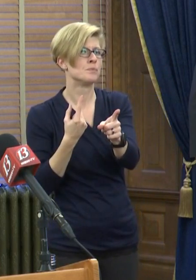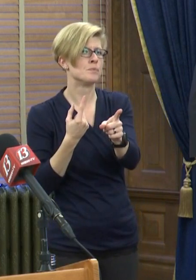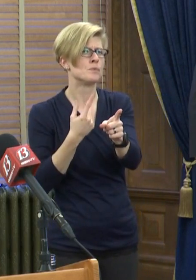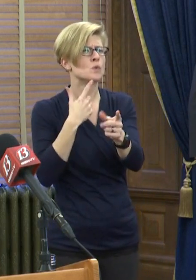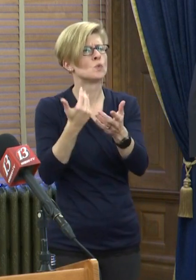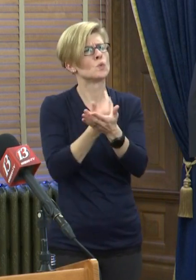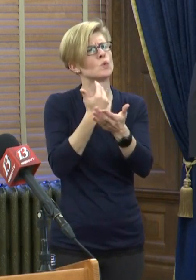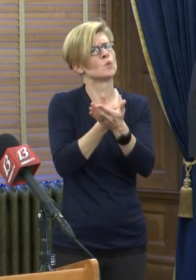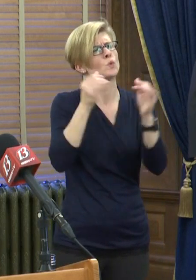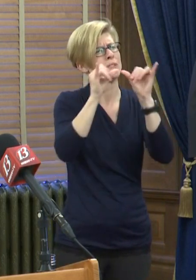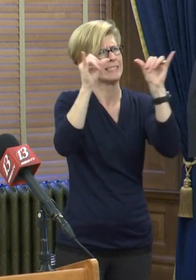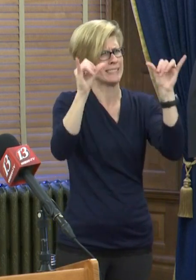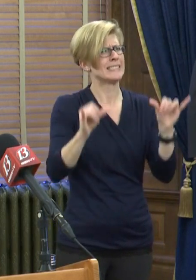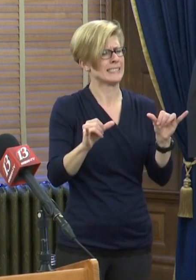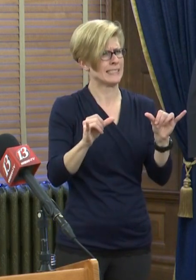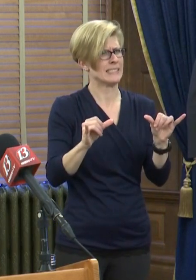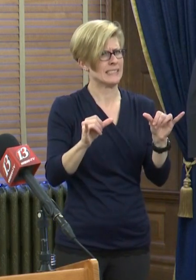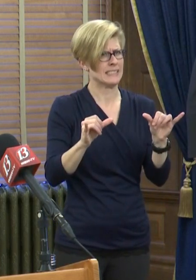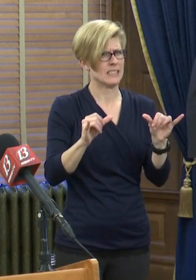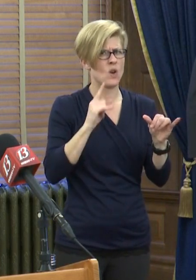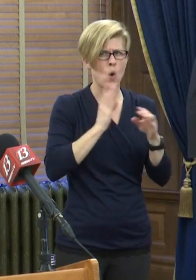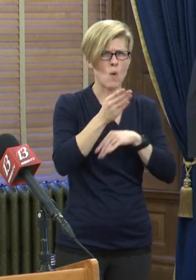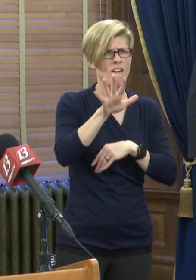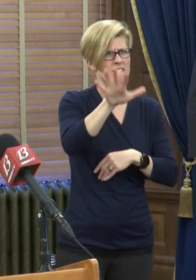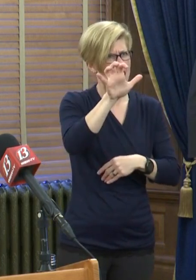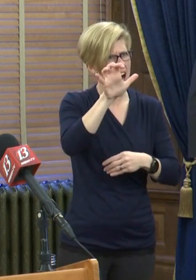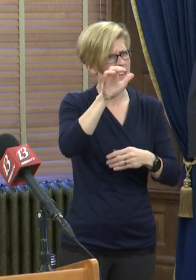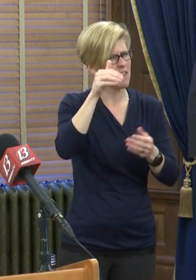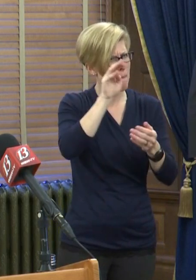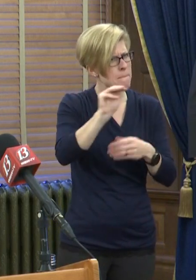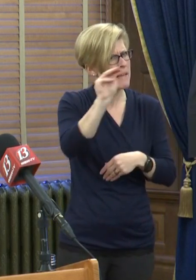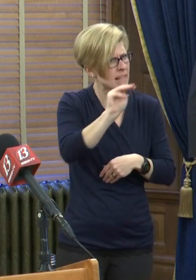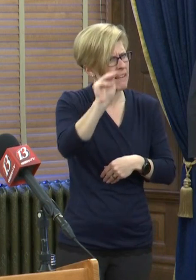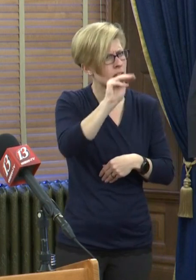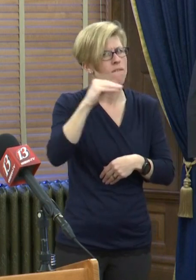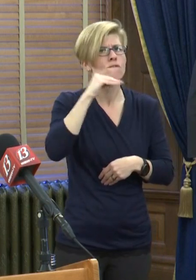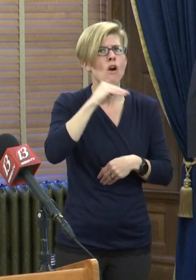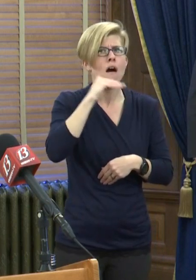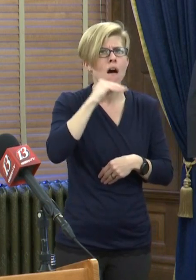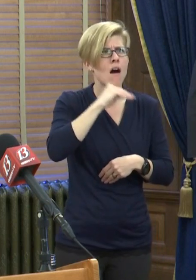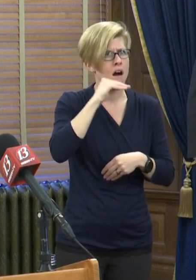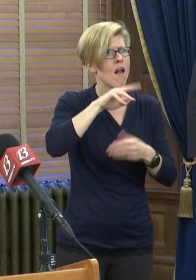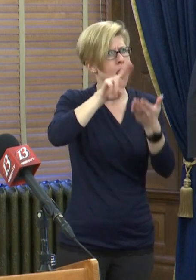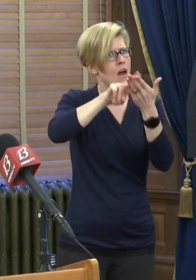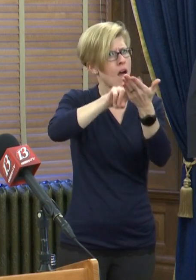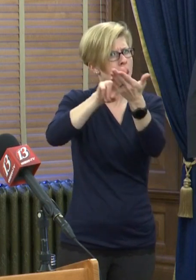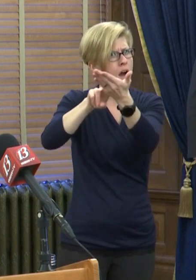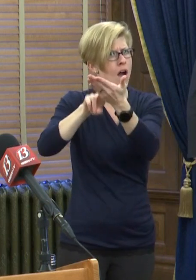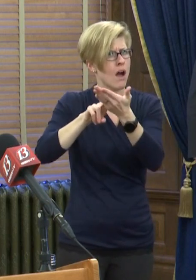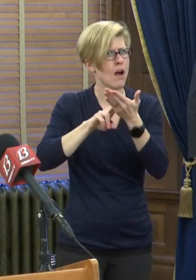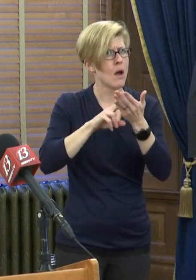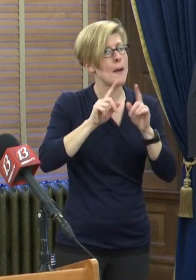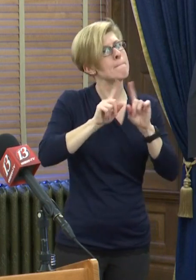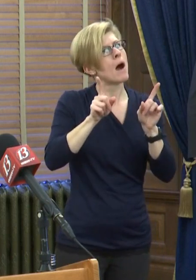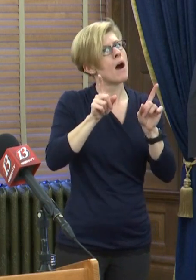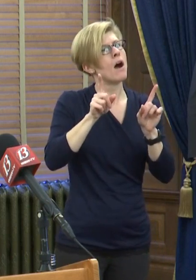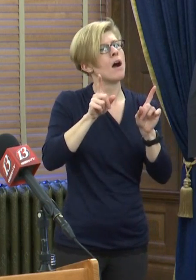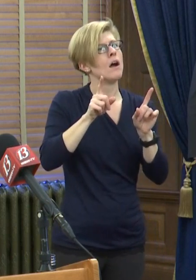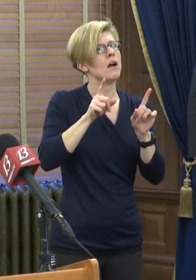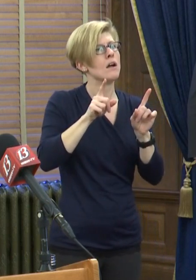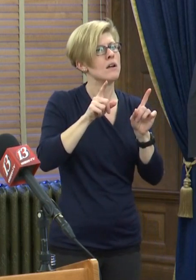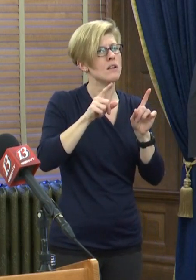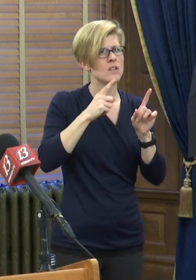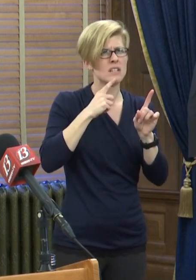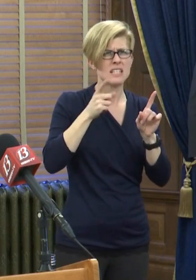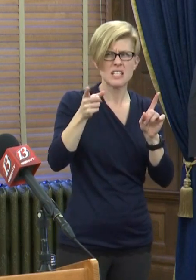has stopped. It's over 500 million fraudulent login attempts, but then you gave a number of potential benefits claims that have been blocked. You